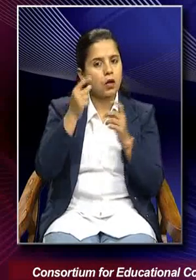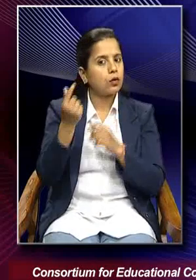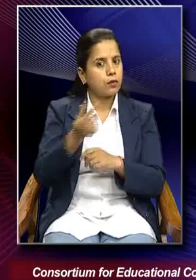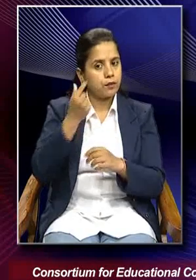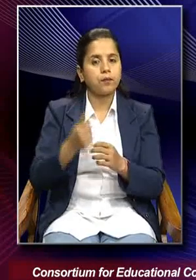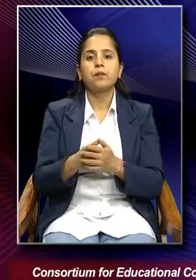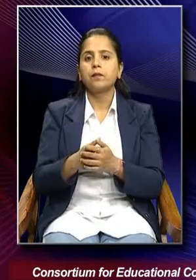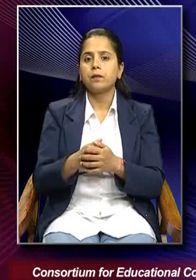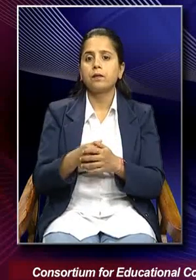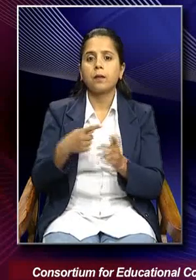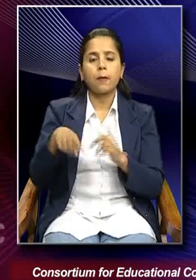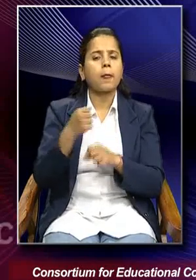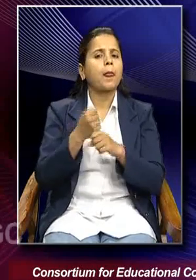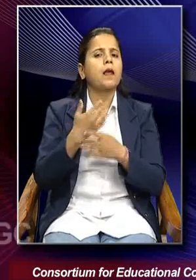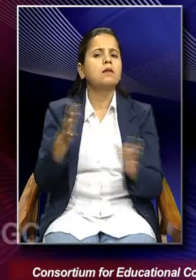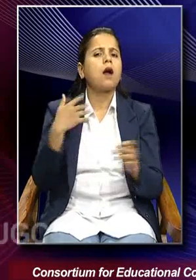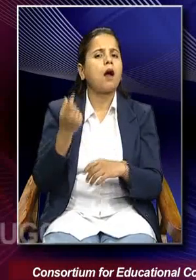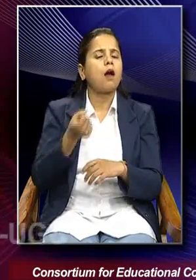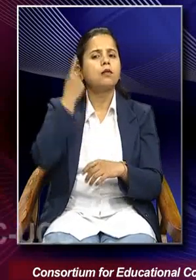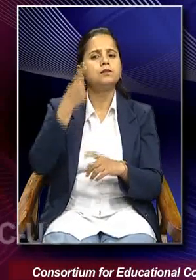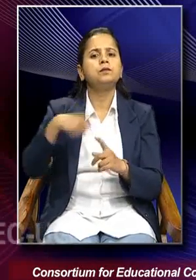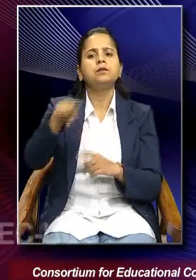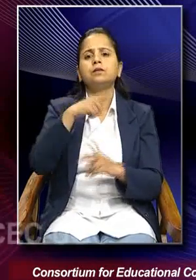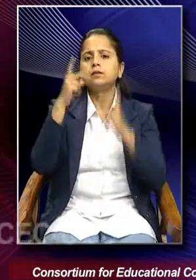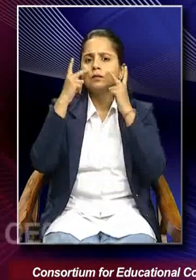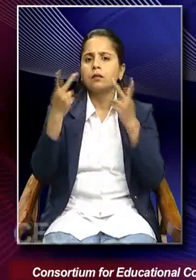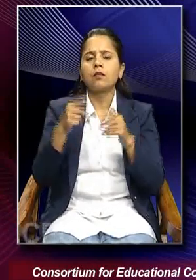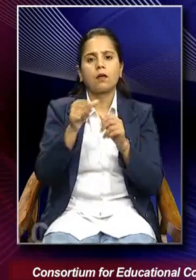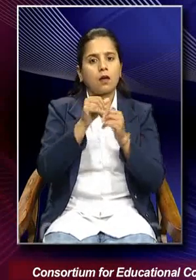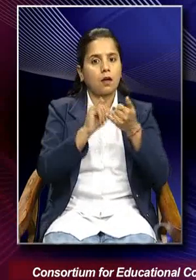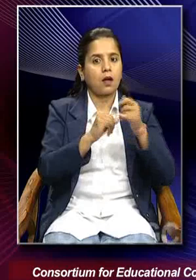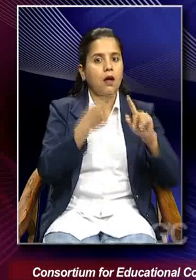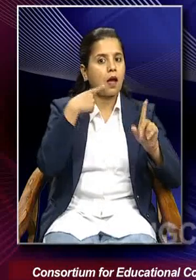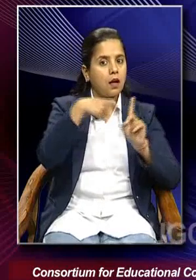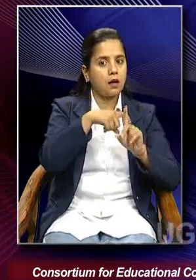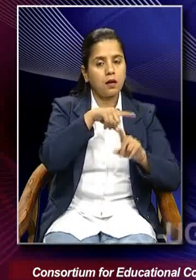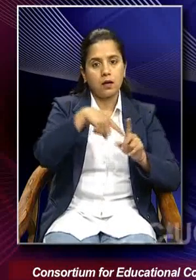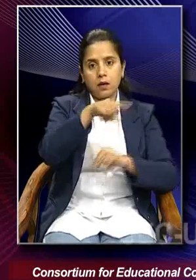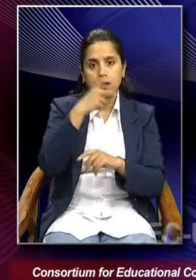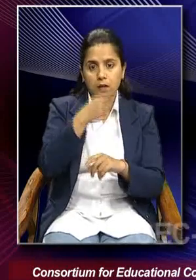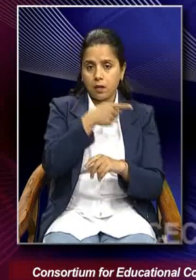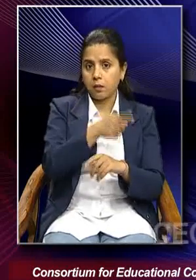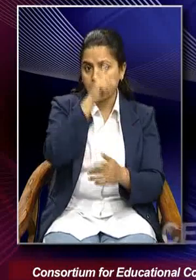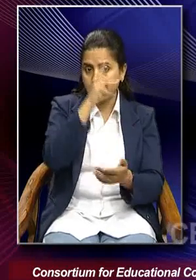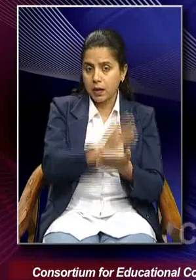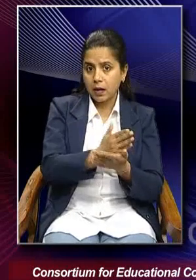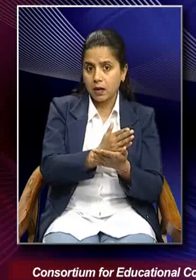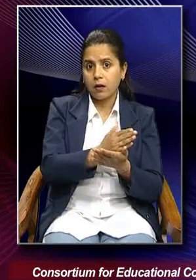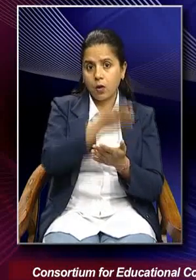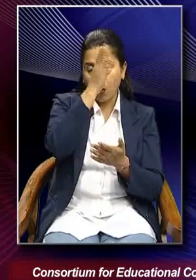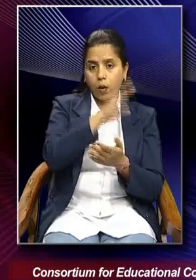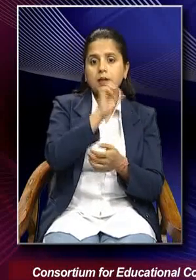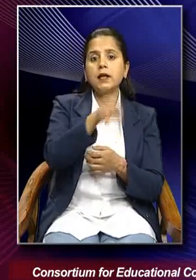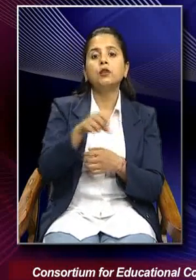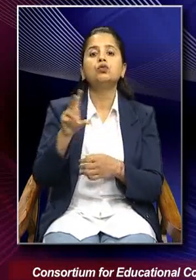Fine, from the general understanding, we would consider Astik and Nastik based on whether they believe in God or